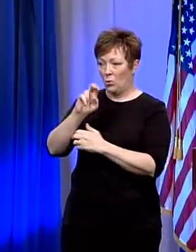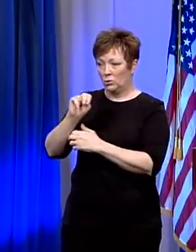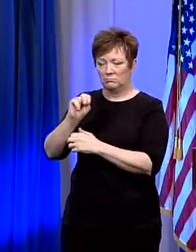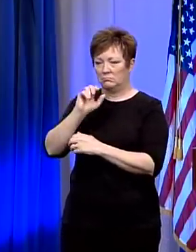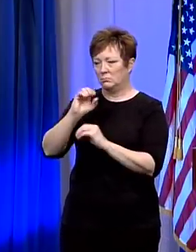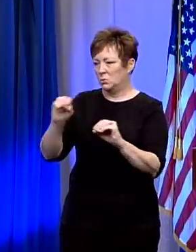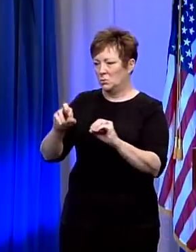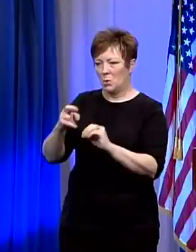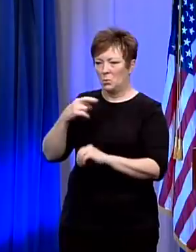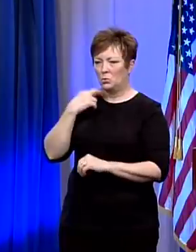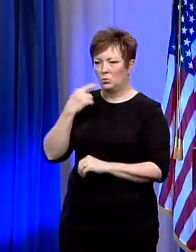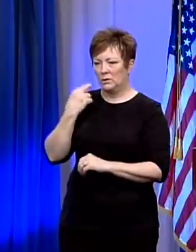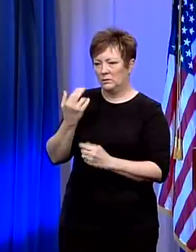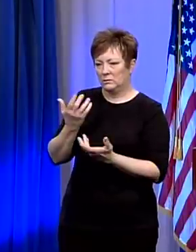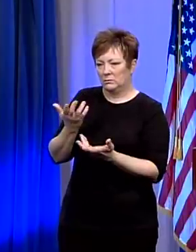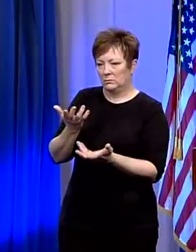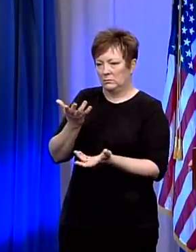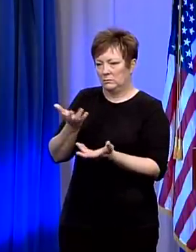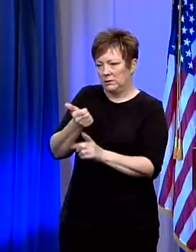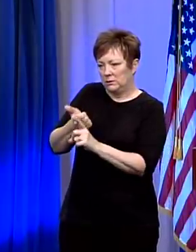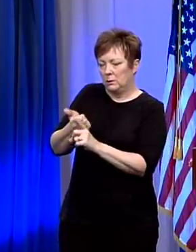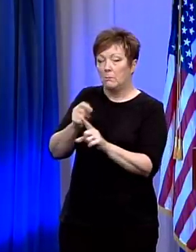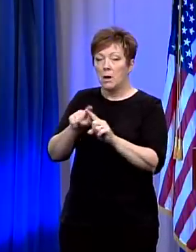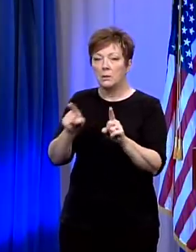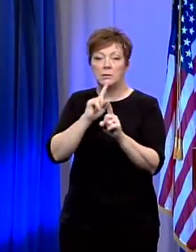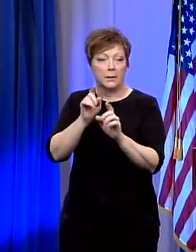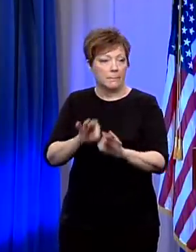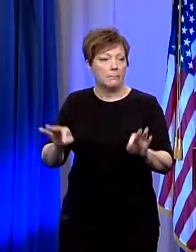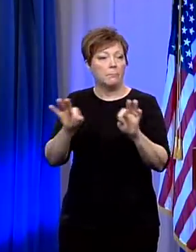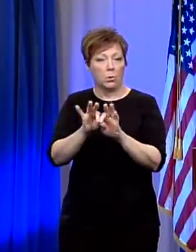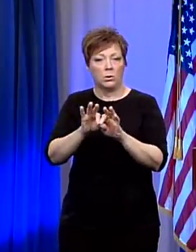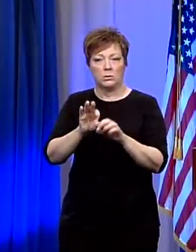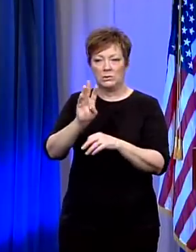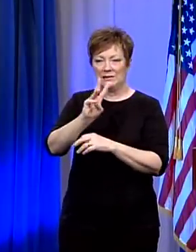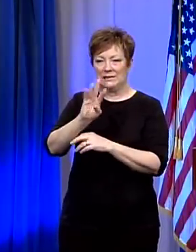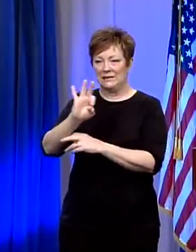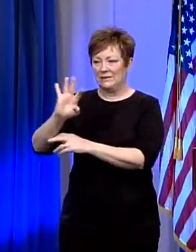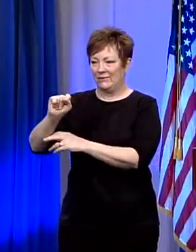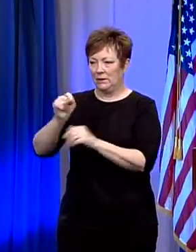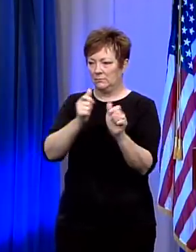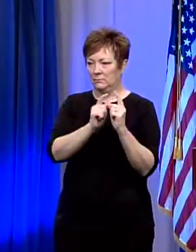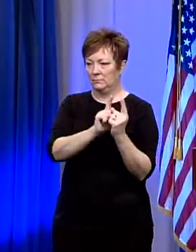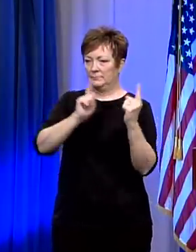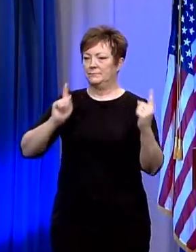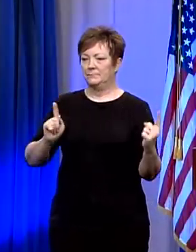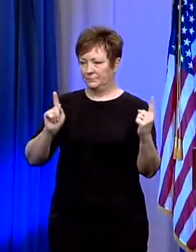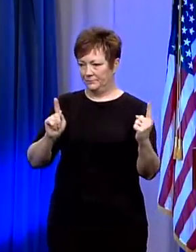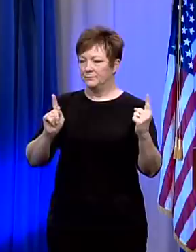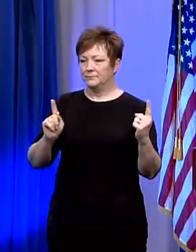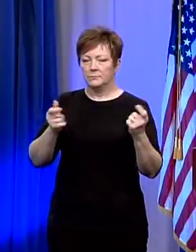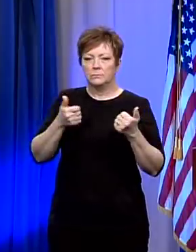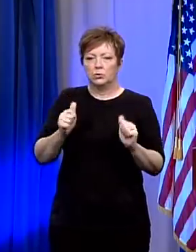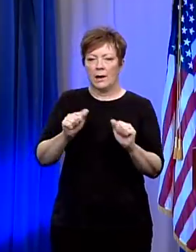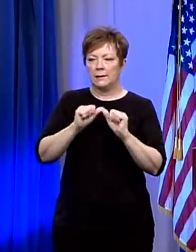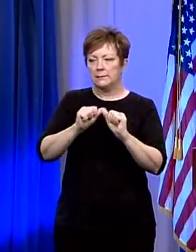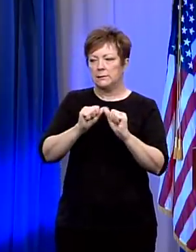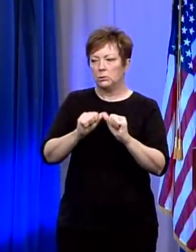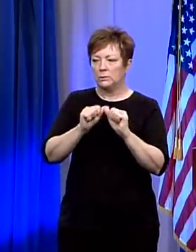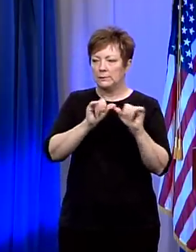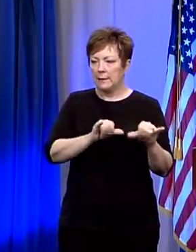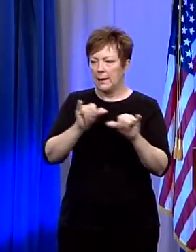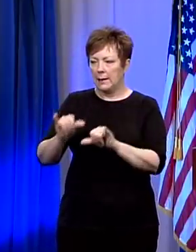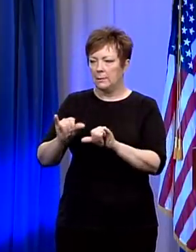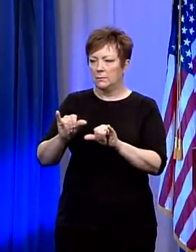all. But what's really important is to maintain this 6-foot distance between people and try to continue those same